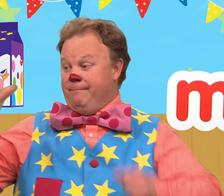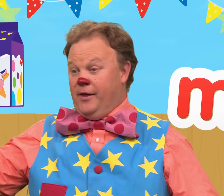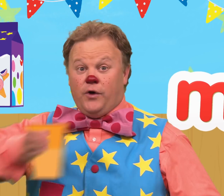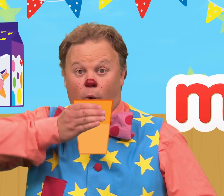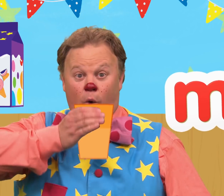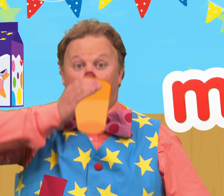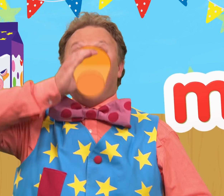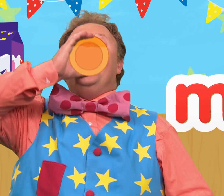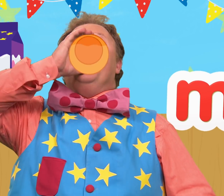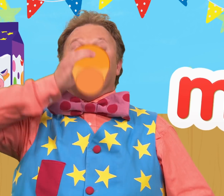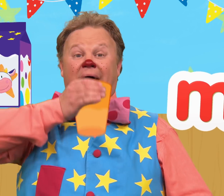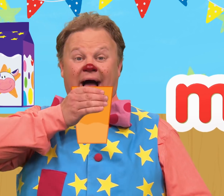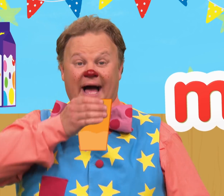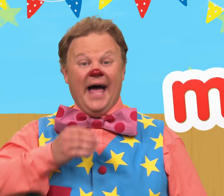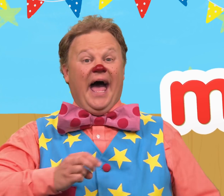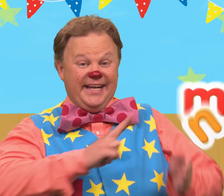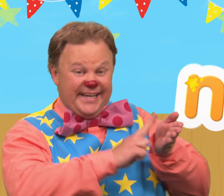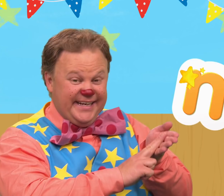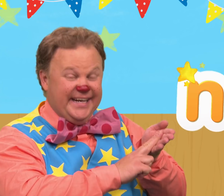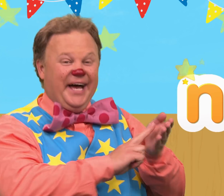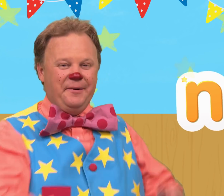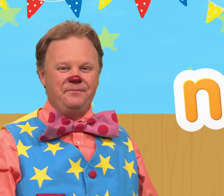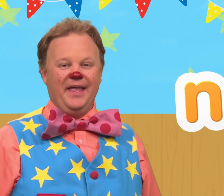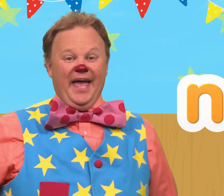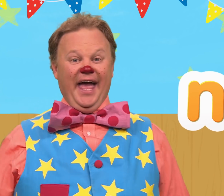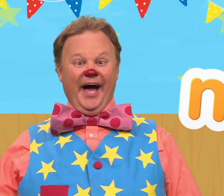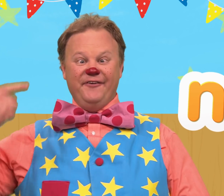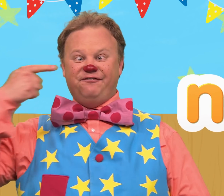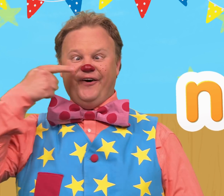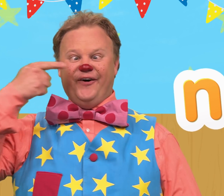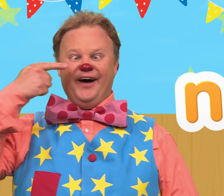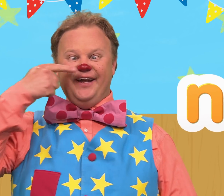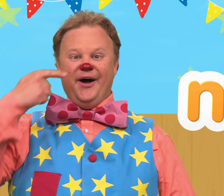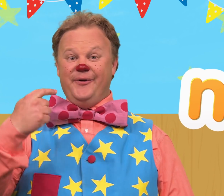milk. Ooh. And N for a nose.